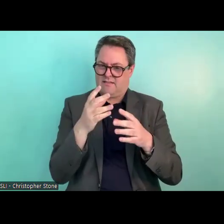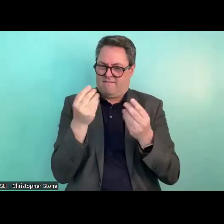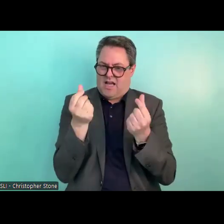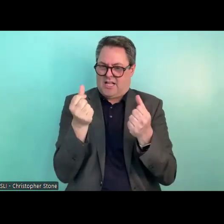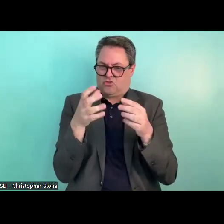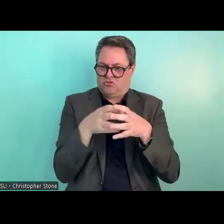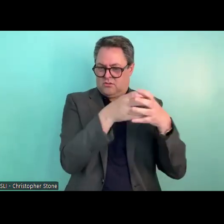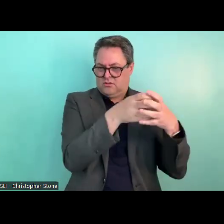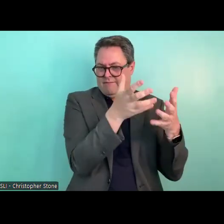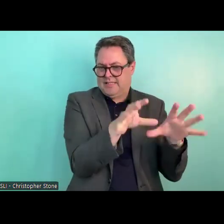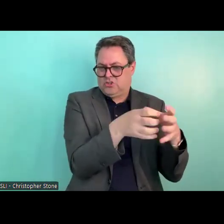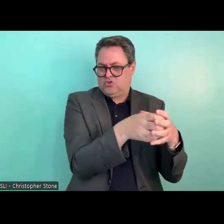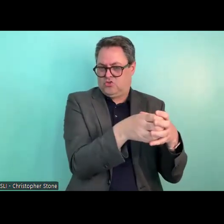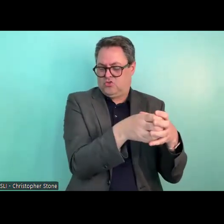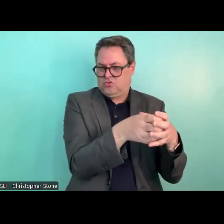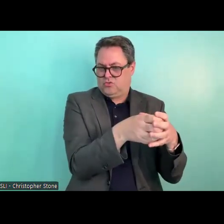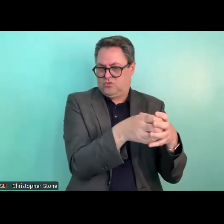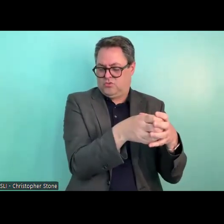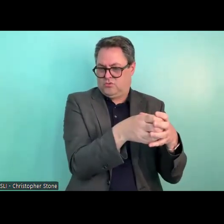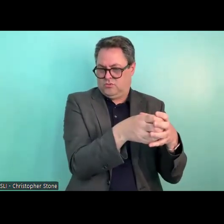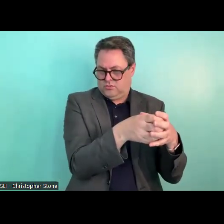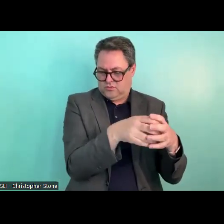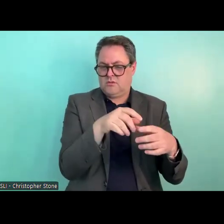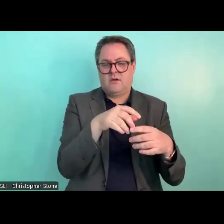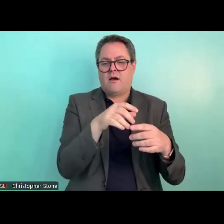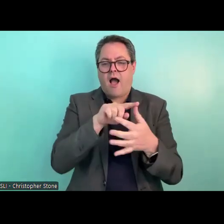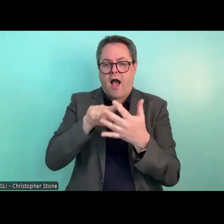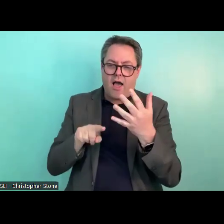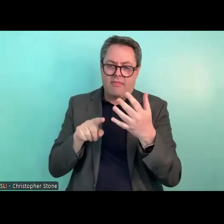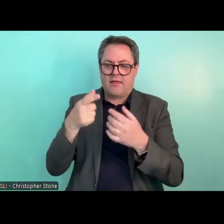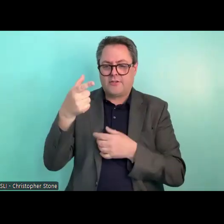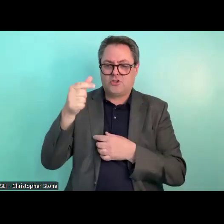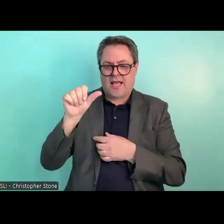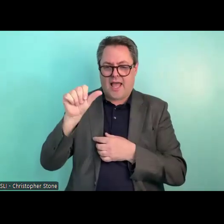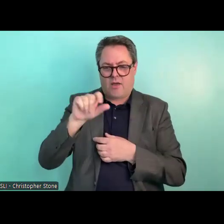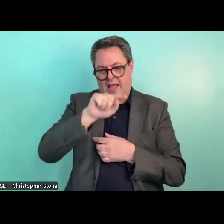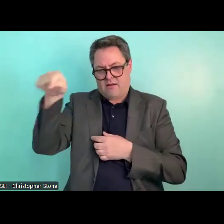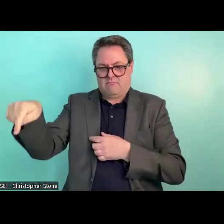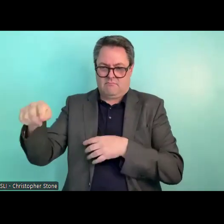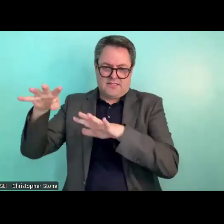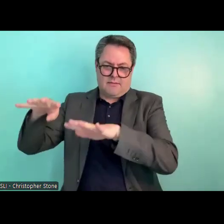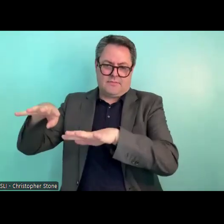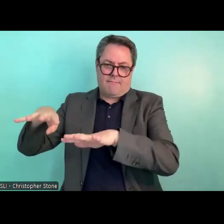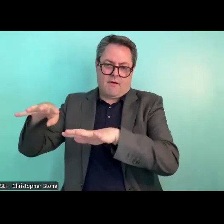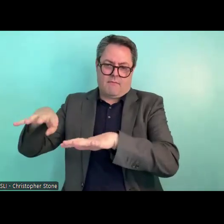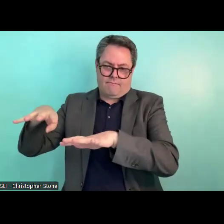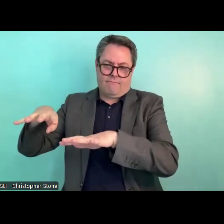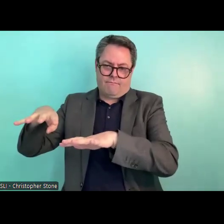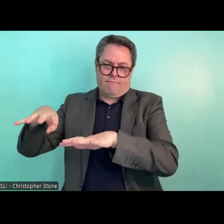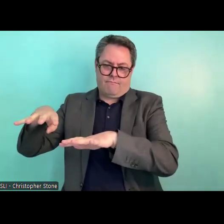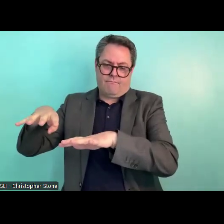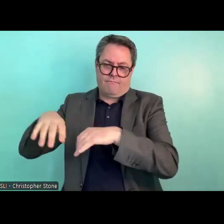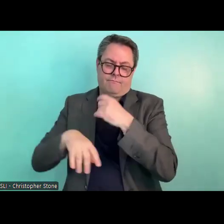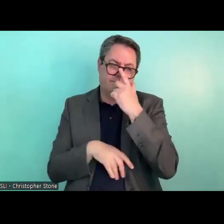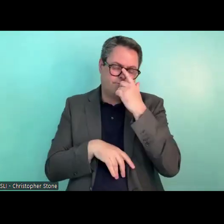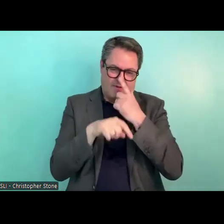early 2027. And then once that matter is out of the way, the other items will be held in the General